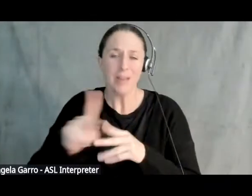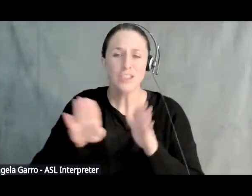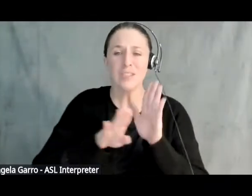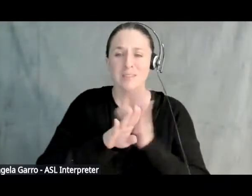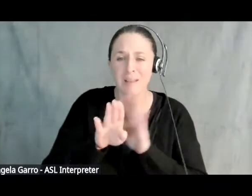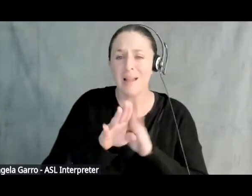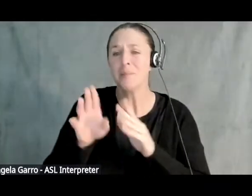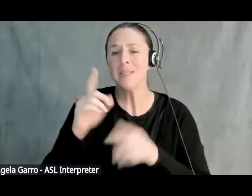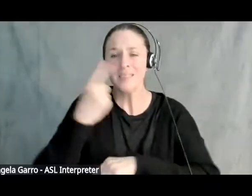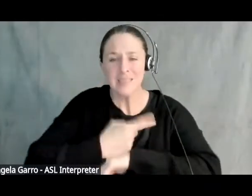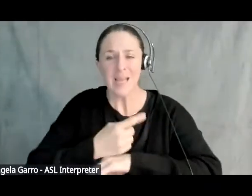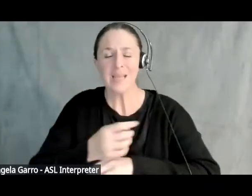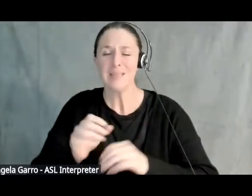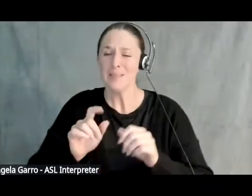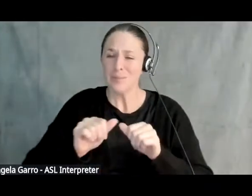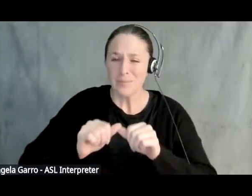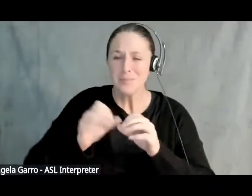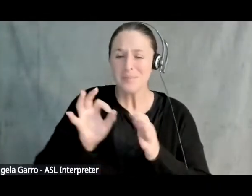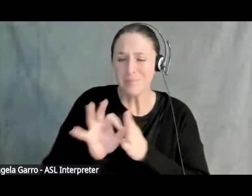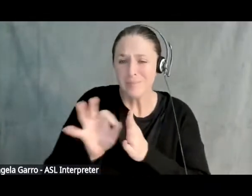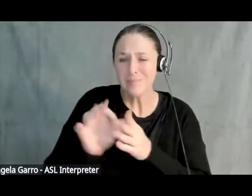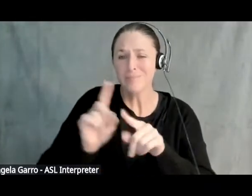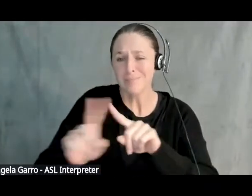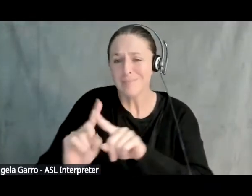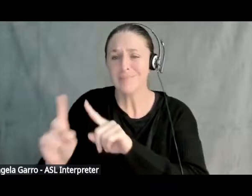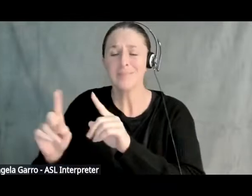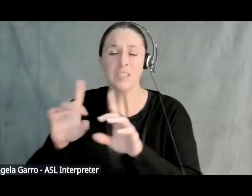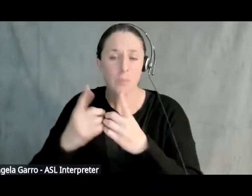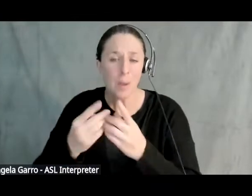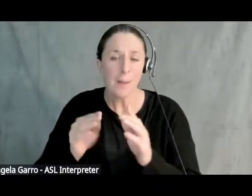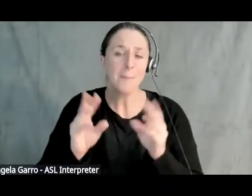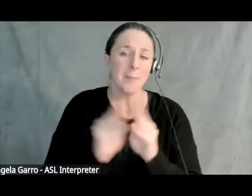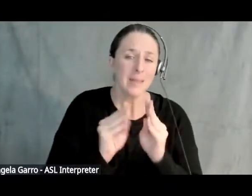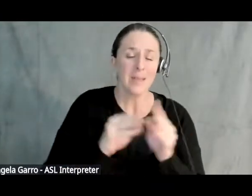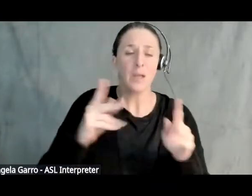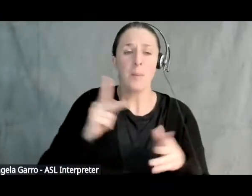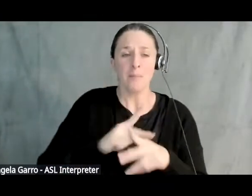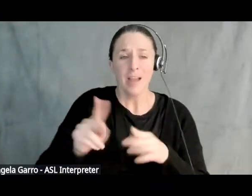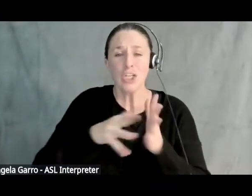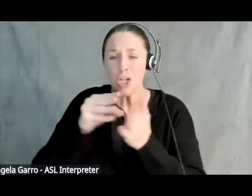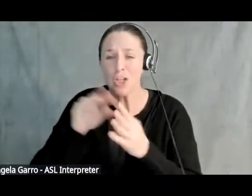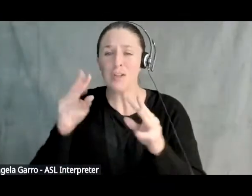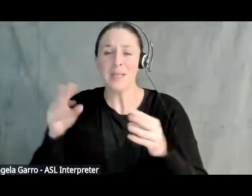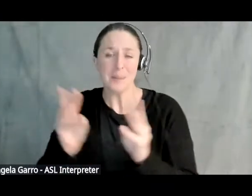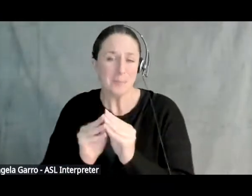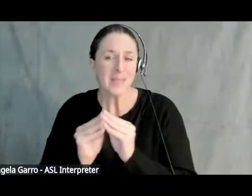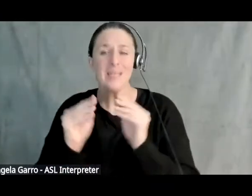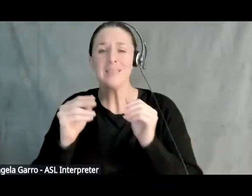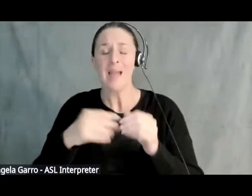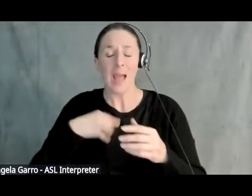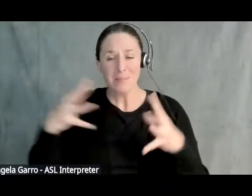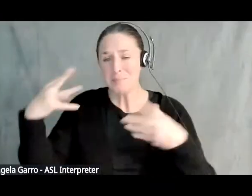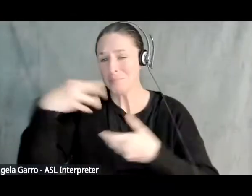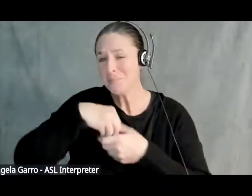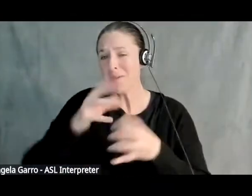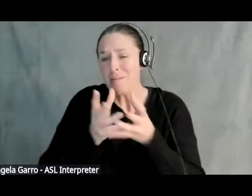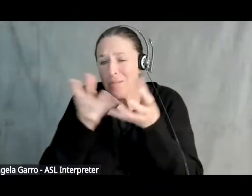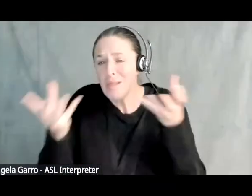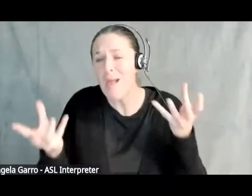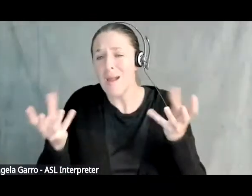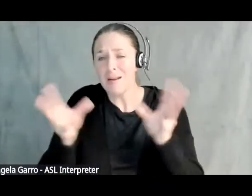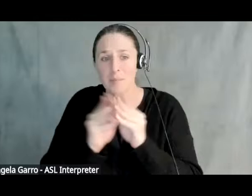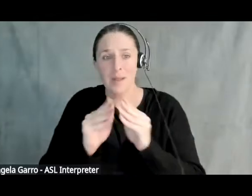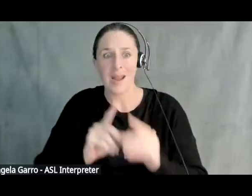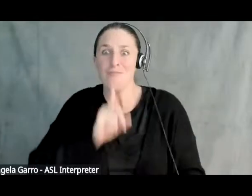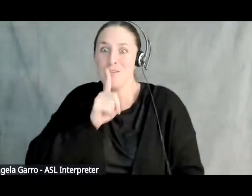attended countless school meetings, department meetings, professional learning community meetings. I have been in a lot of meetings, and I really, really like